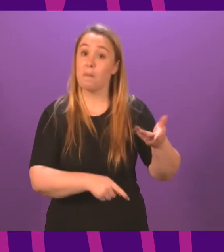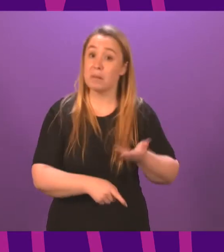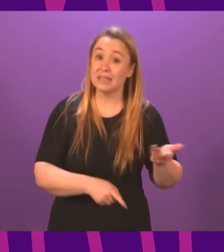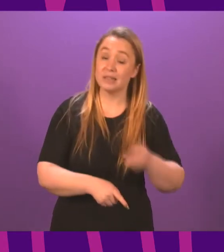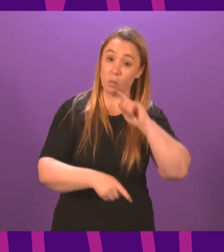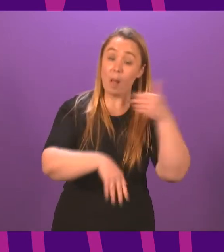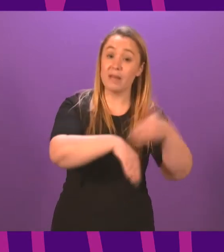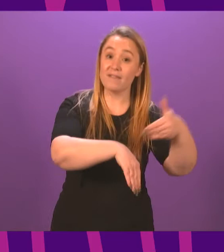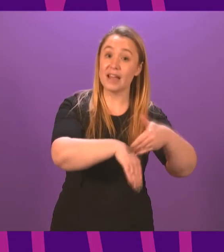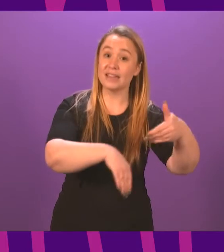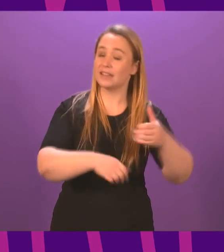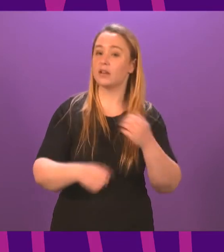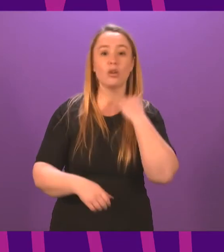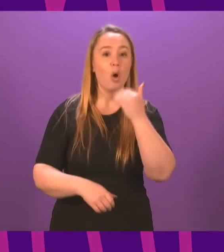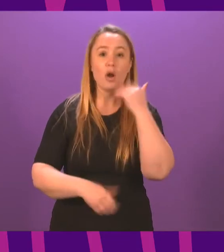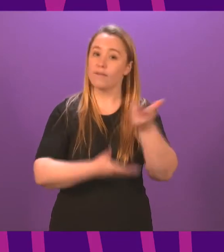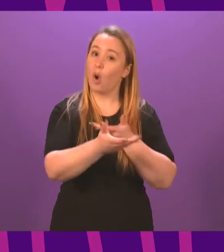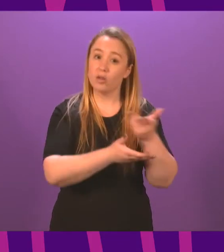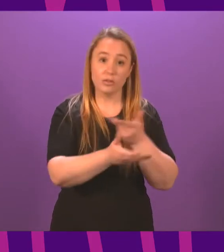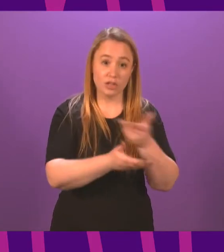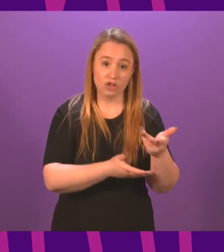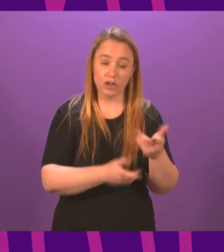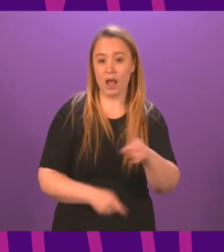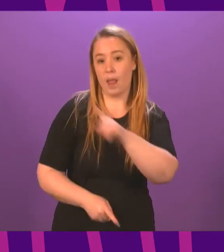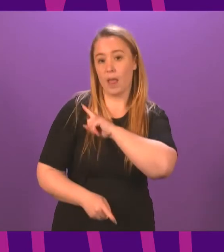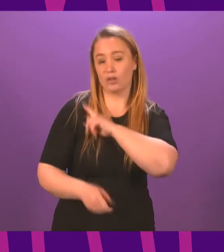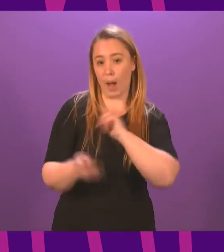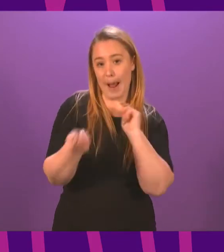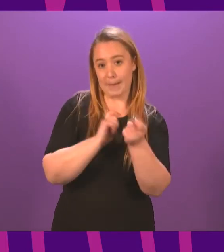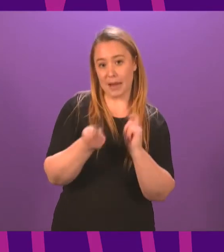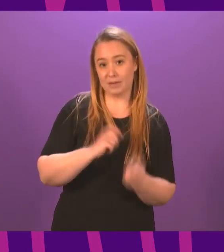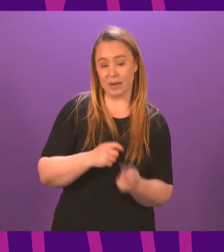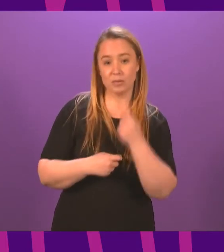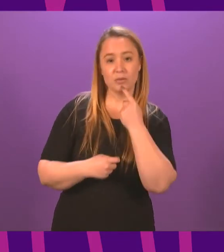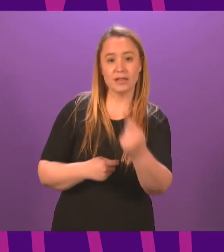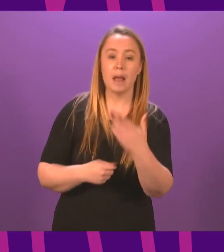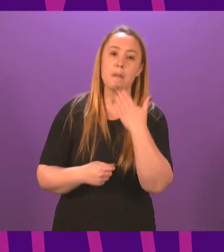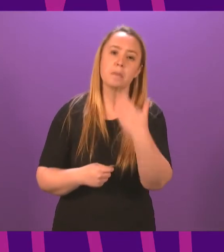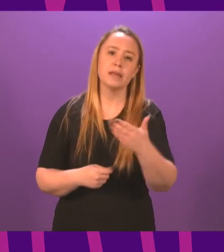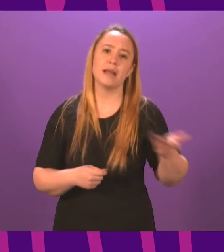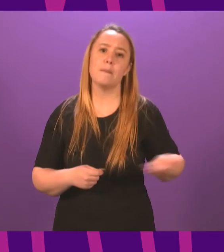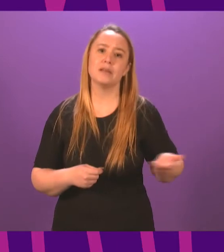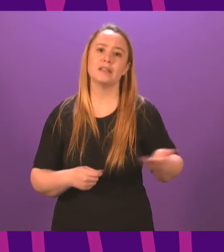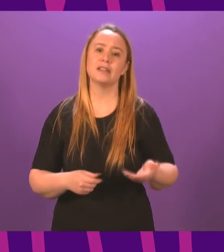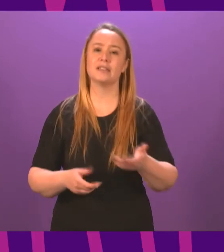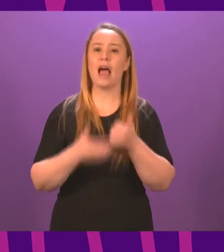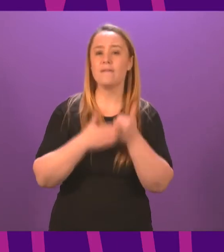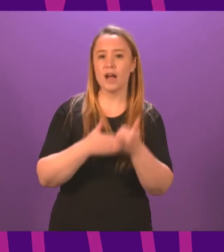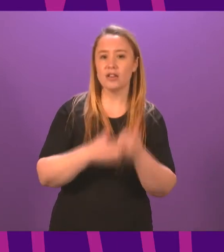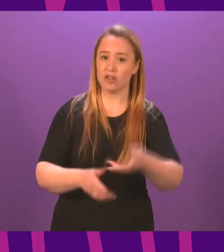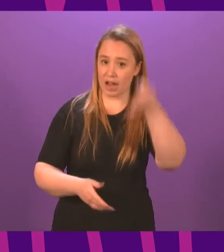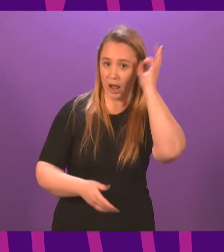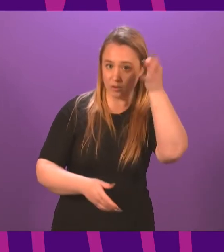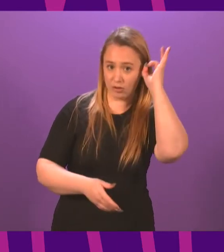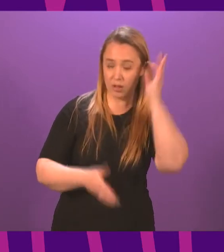these changes. And that's why in our amendment we reiterate our calls for the creation of a business advisory council so that business leaders